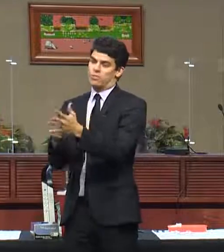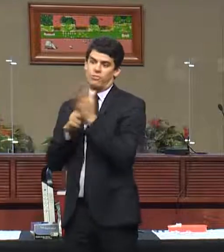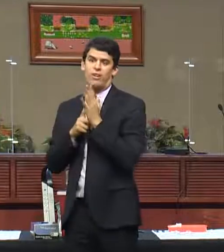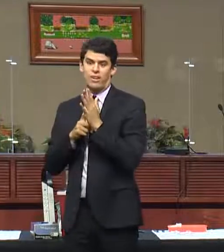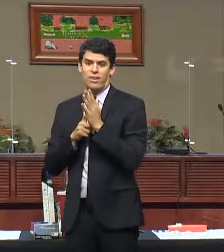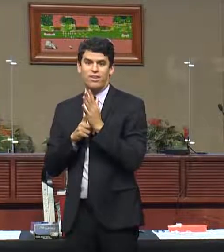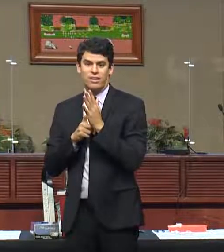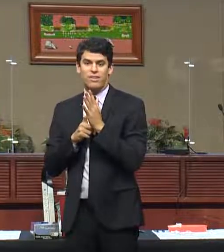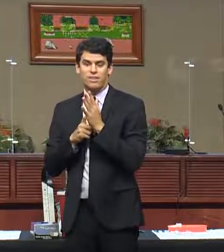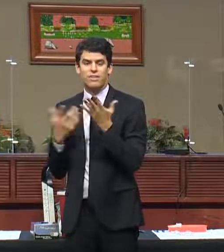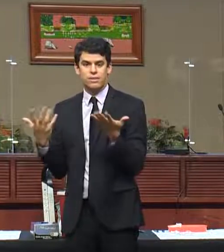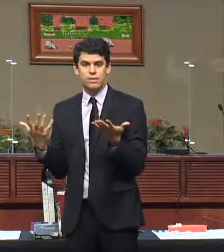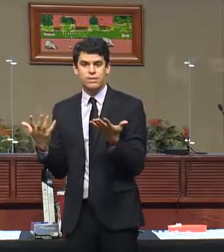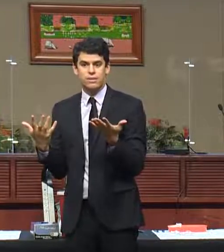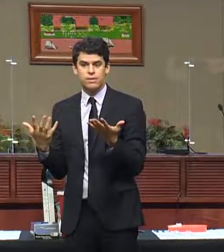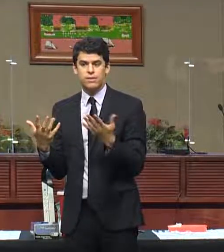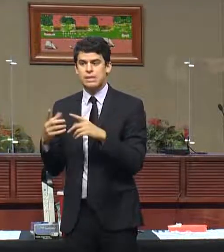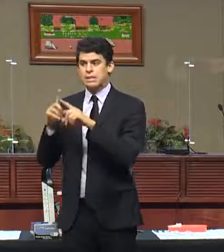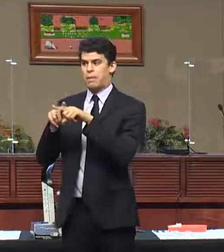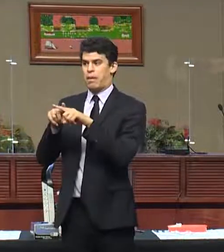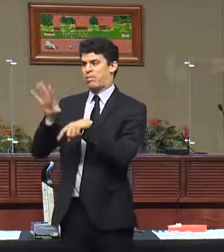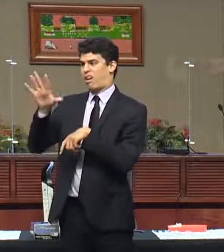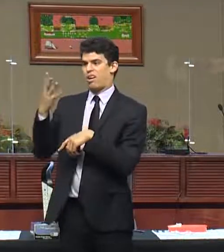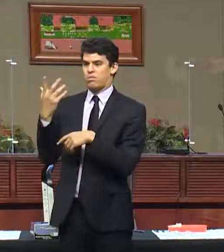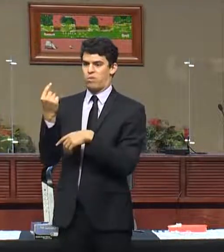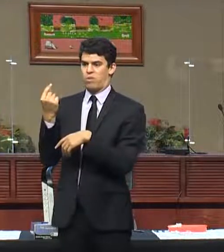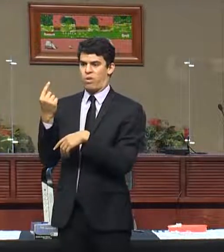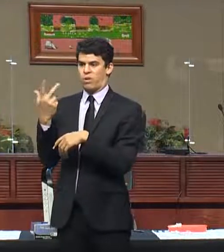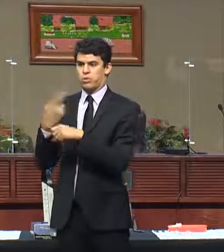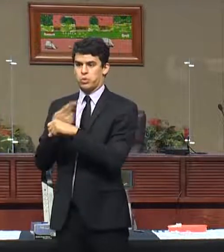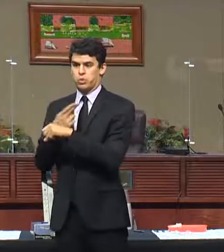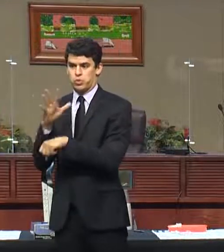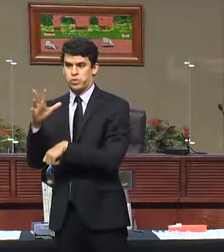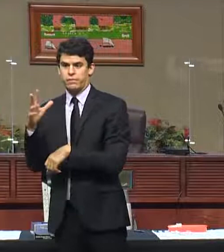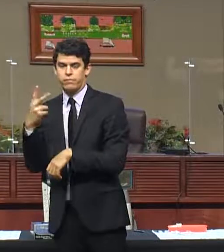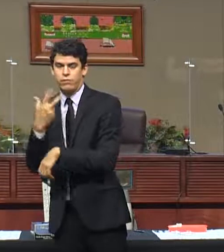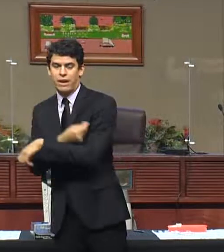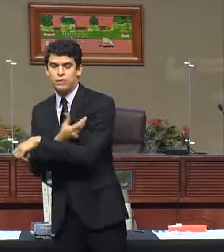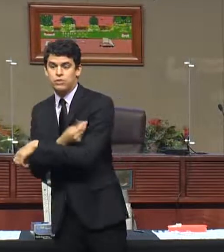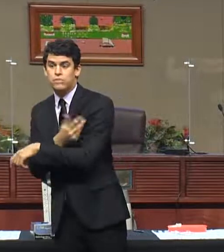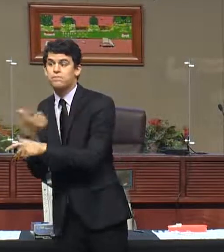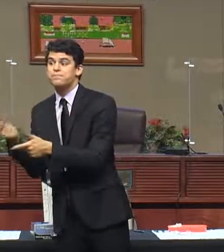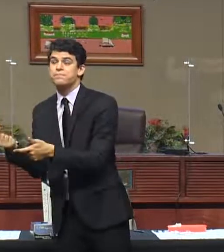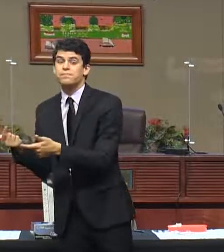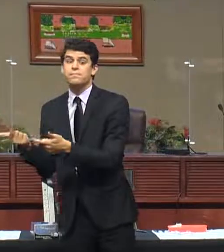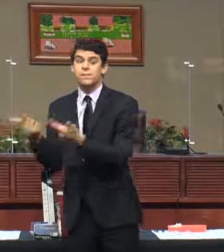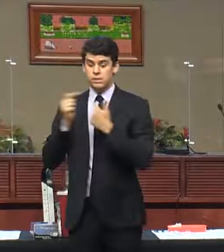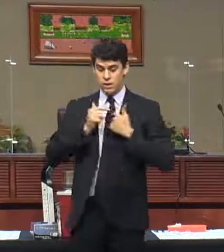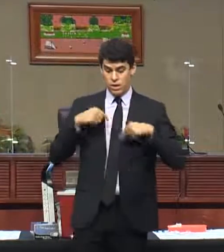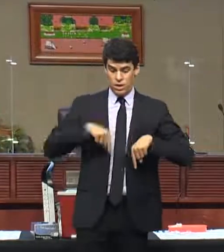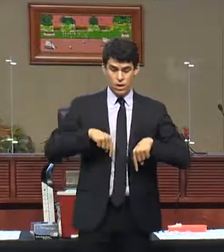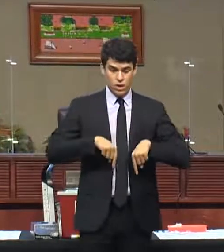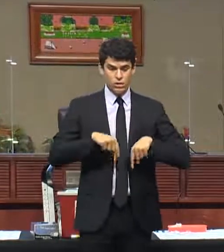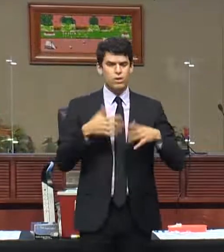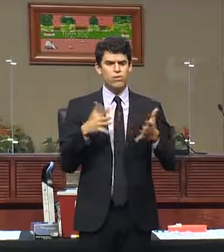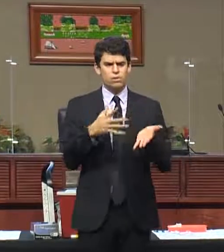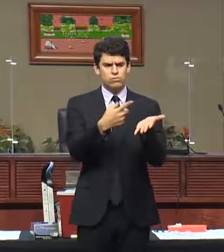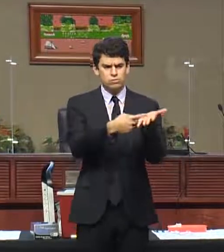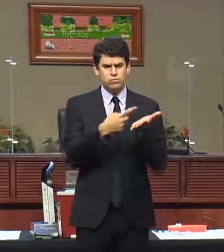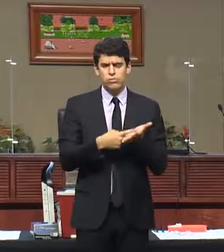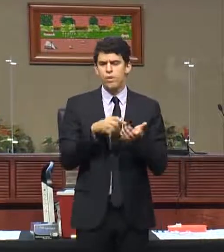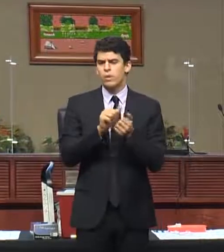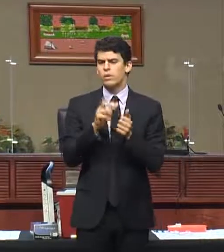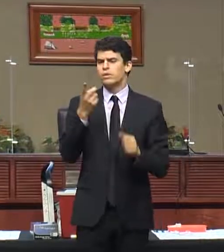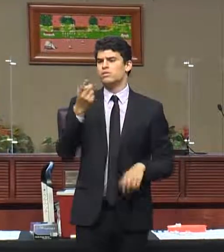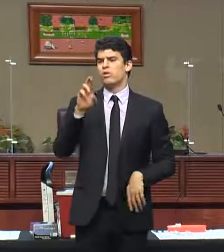of vaccination that they received. When we were talking to Dr. Fauci, thanks to